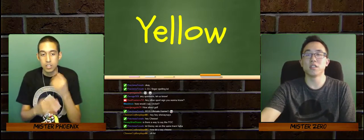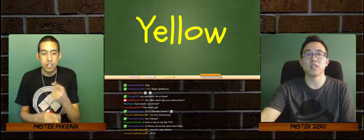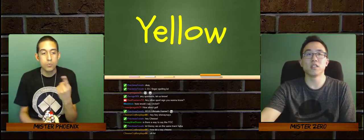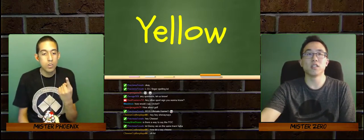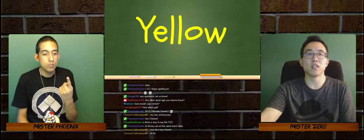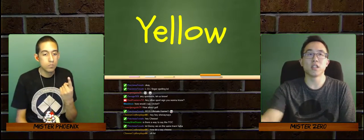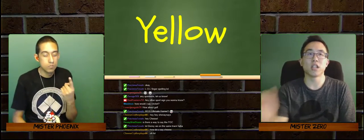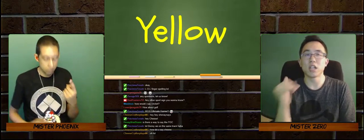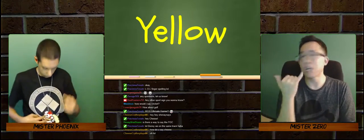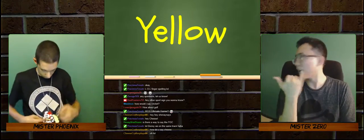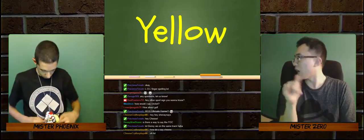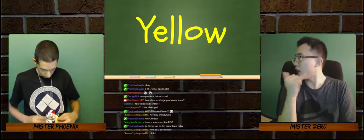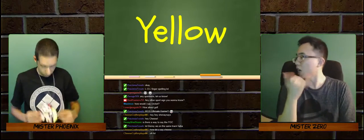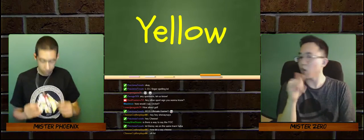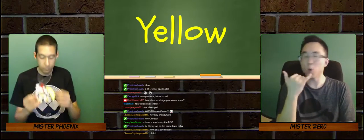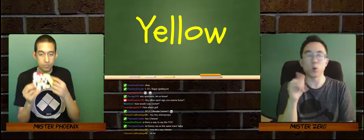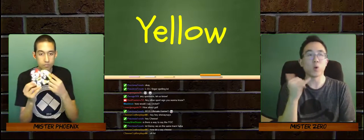Next one.